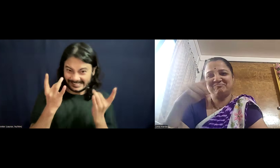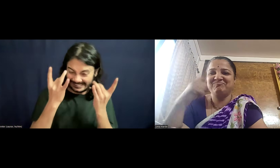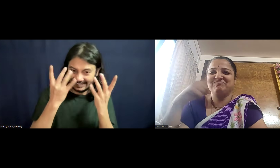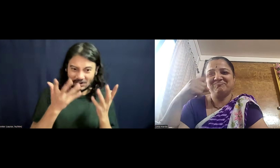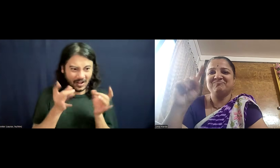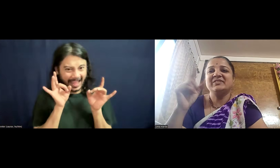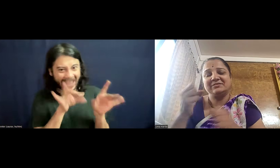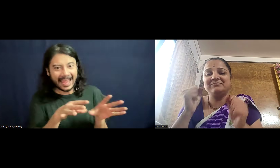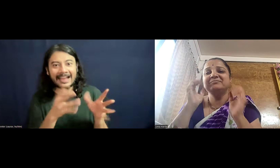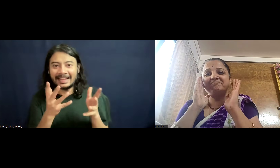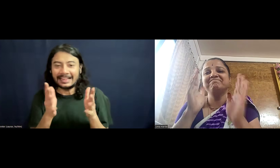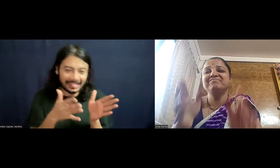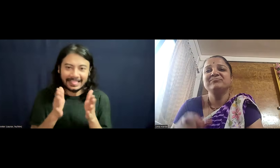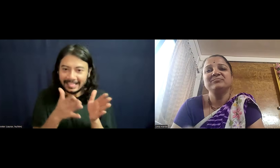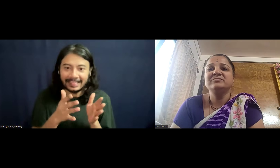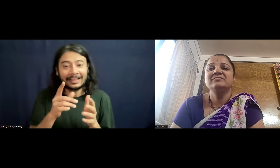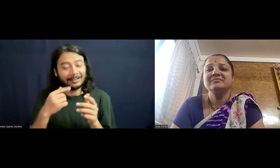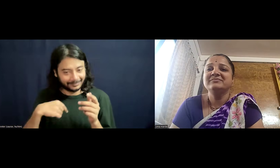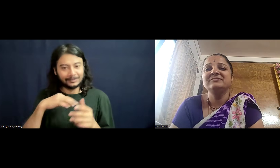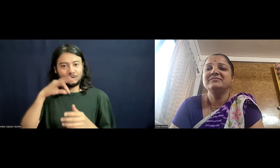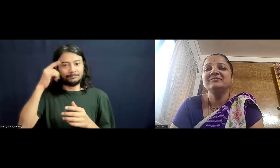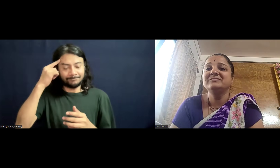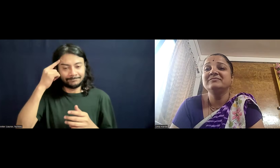We'll take next question.